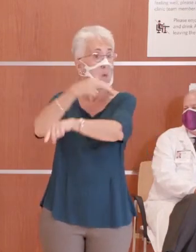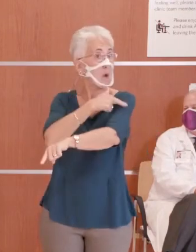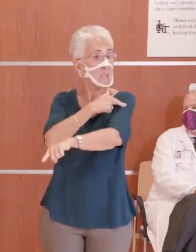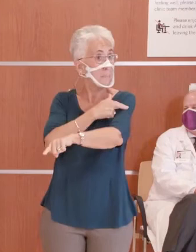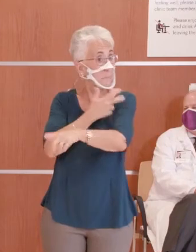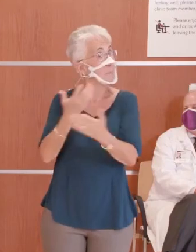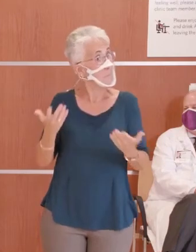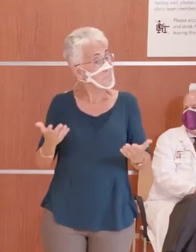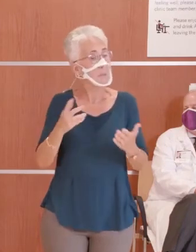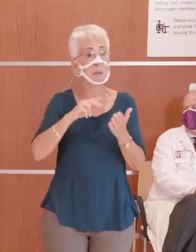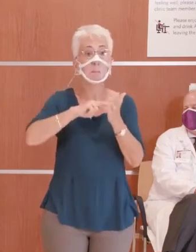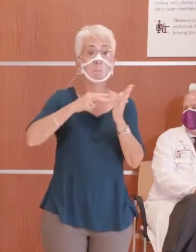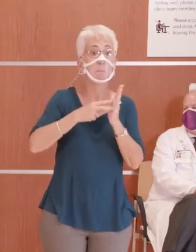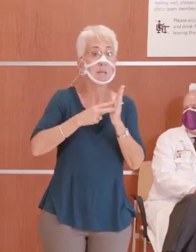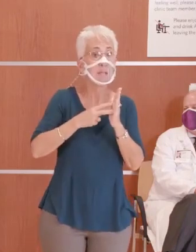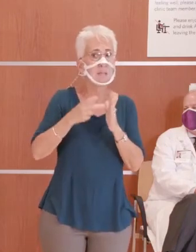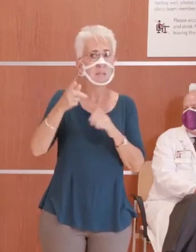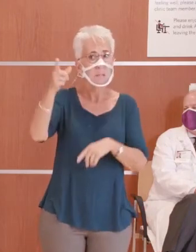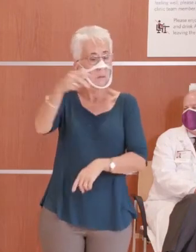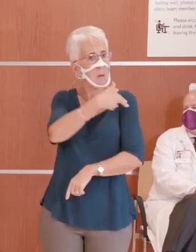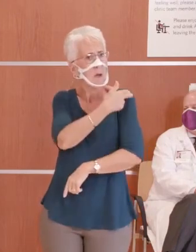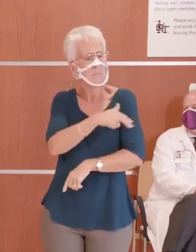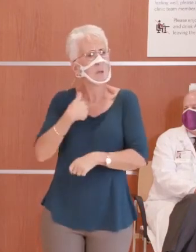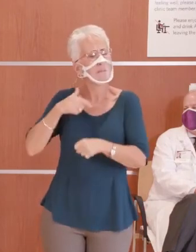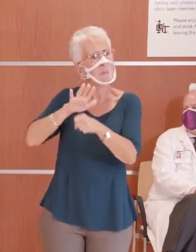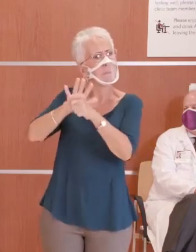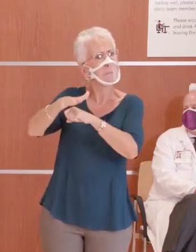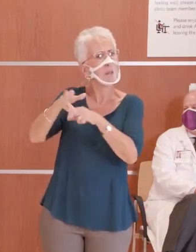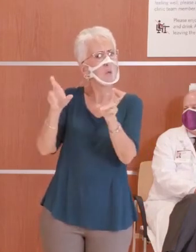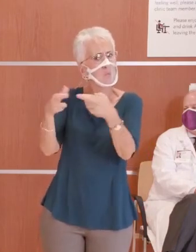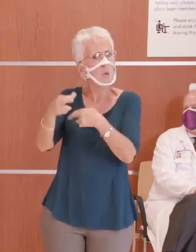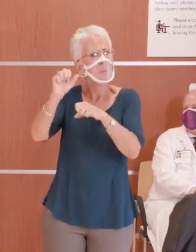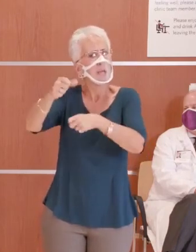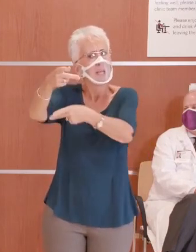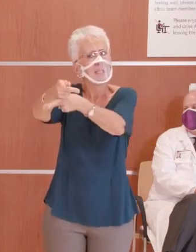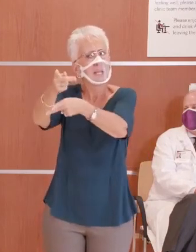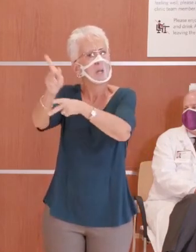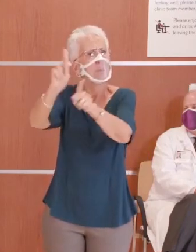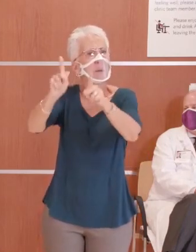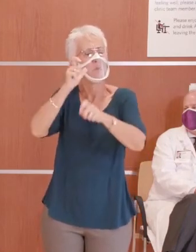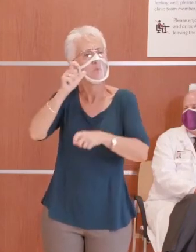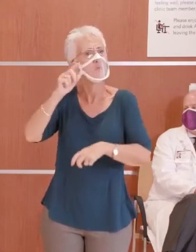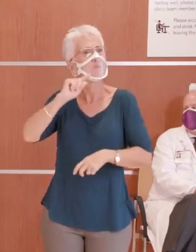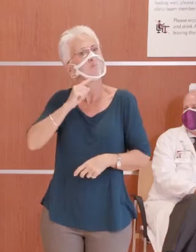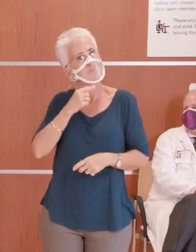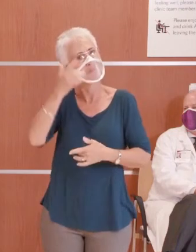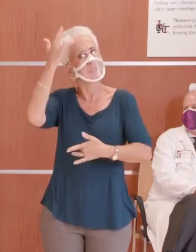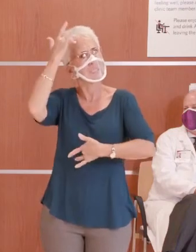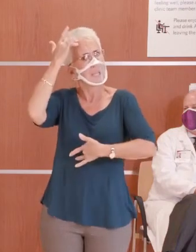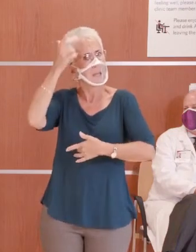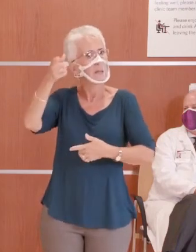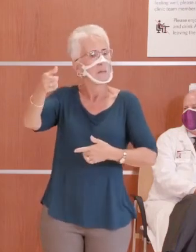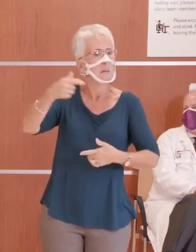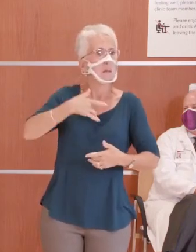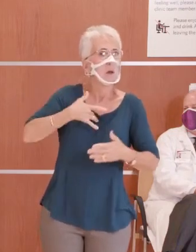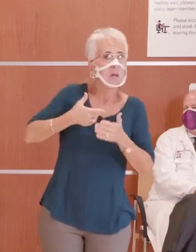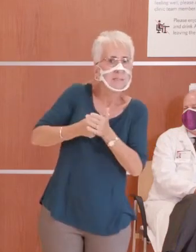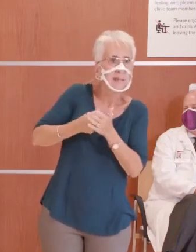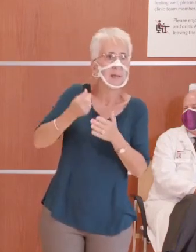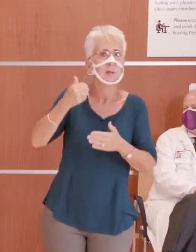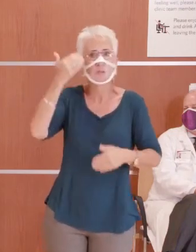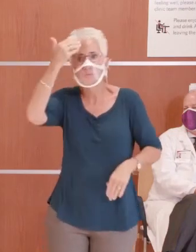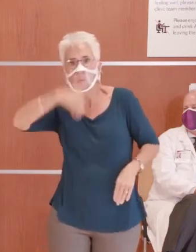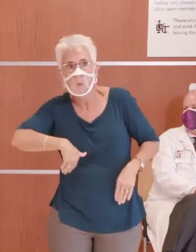our healthcare facilities and organizations to be able to care for those acutely ill people who are having heart attacks